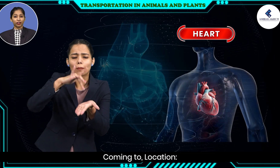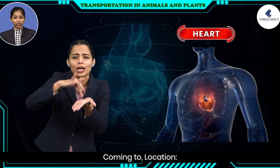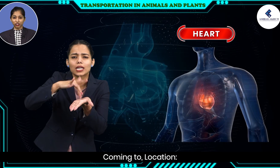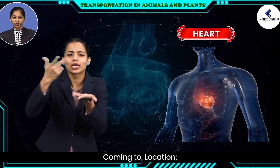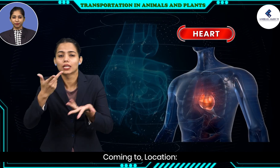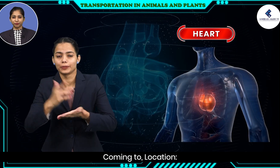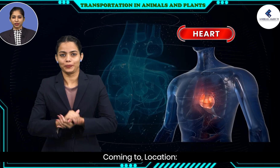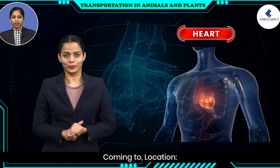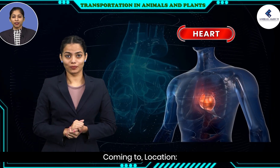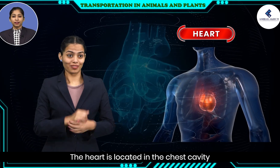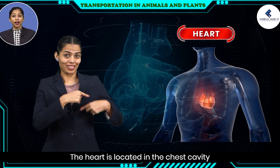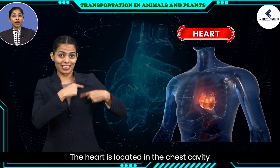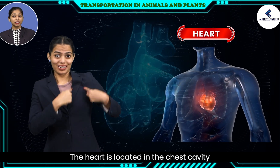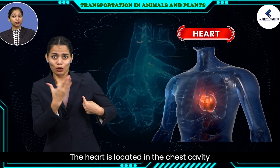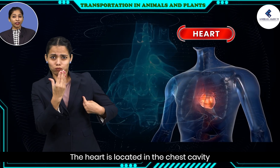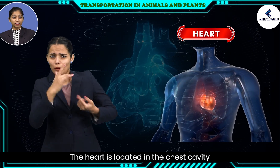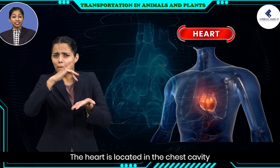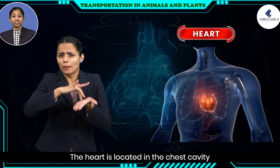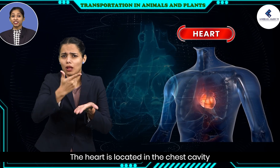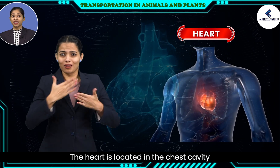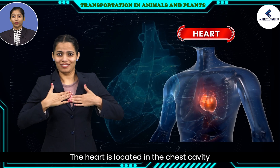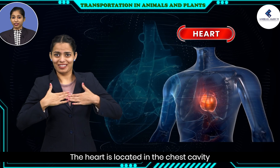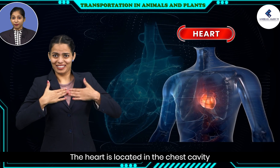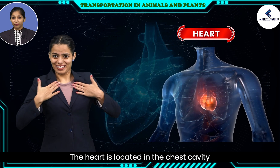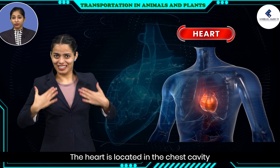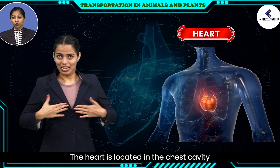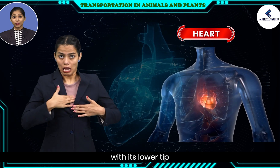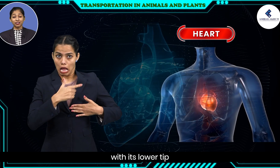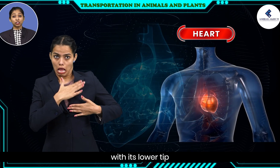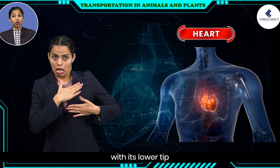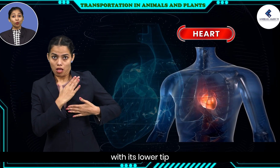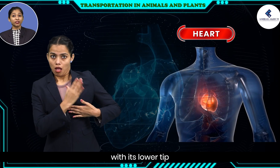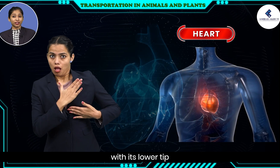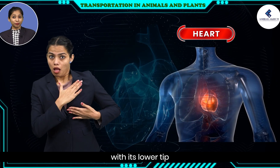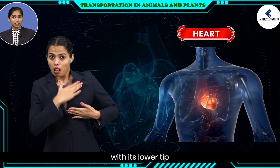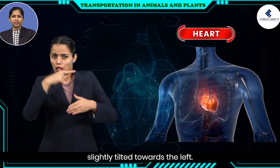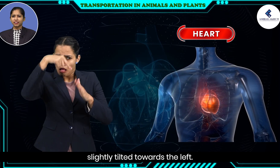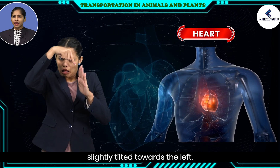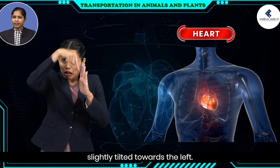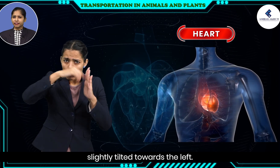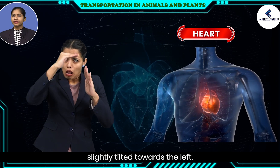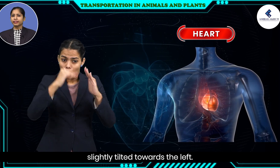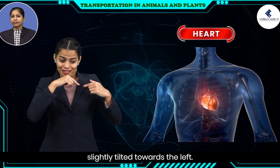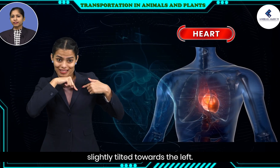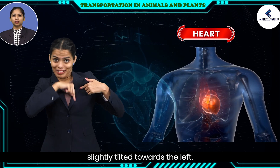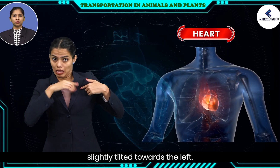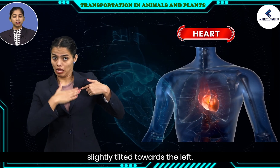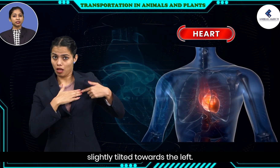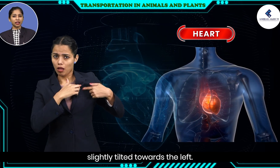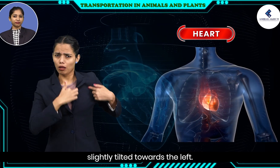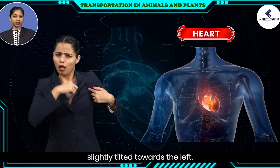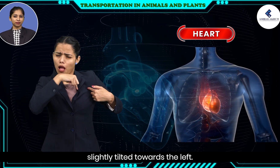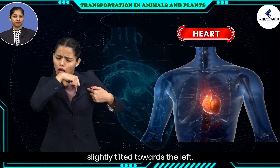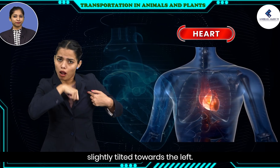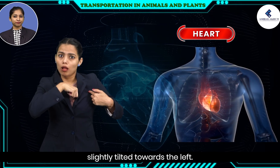Coming to location, the heart is located in the chest cavity with its lower tip slightly tilted towards